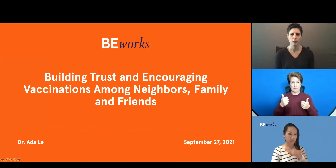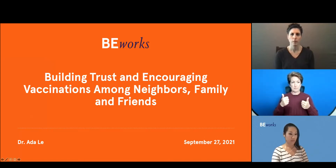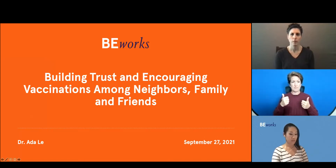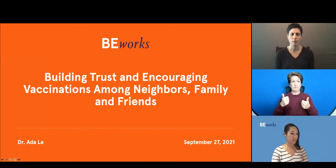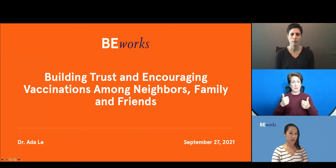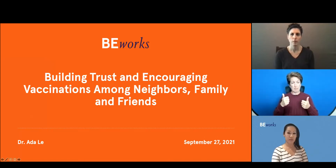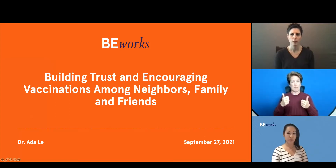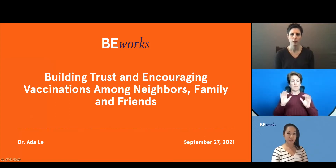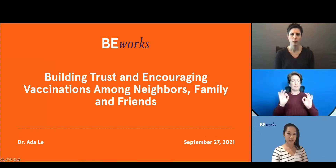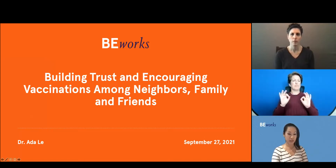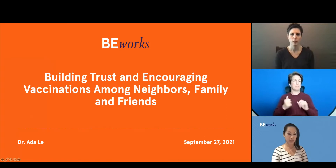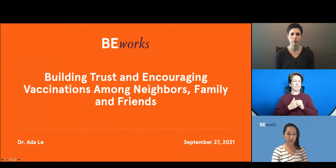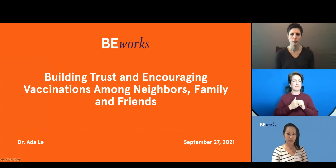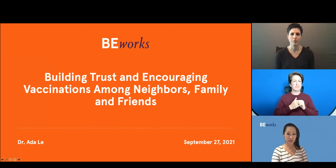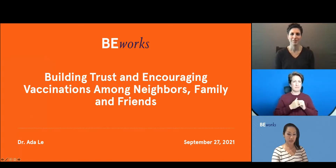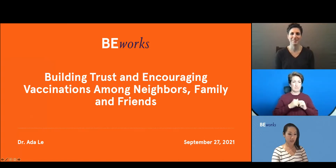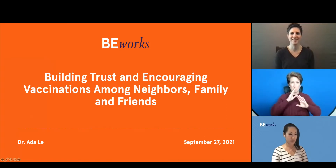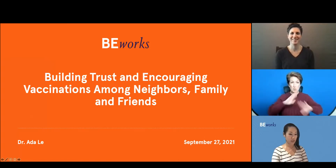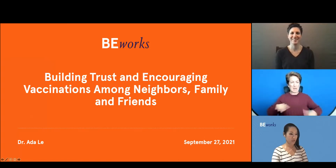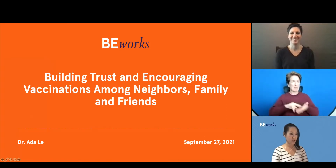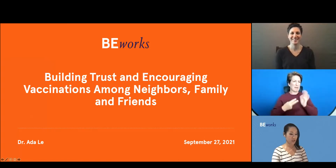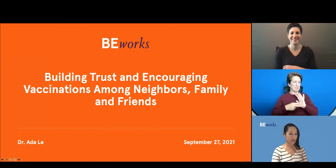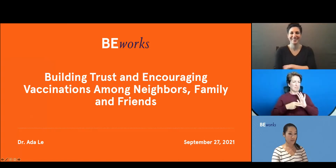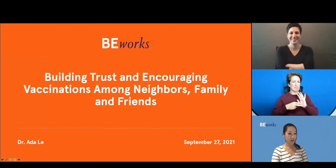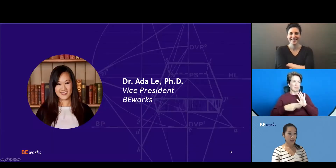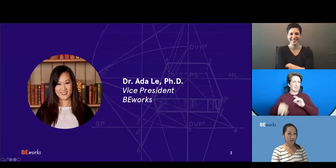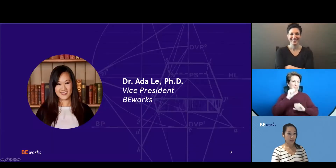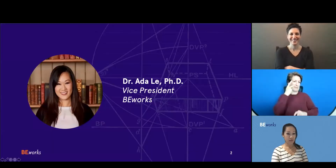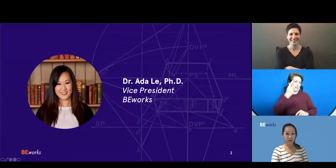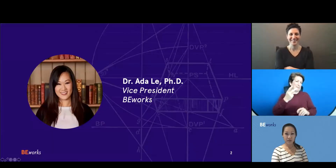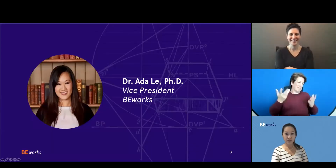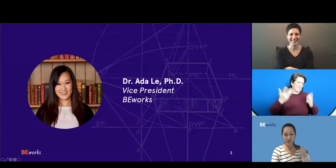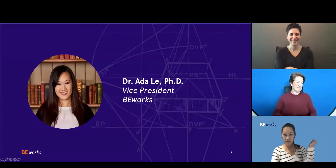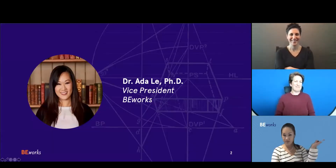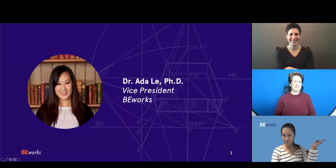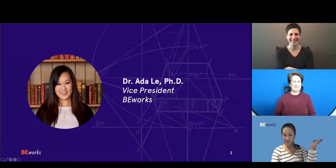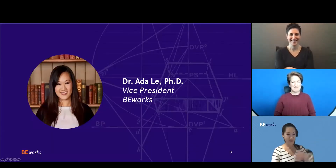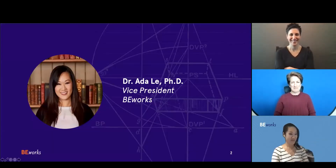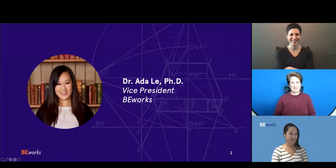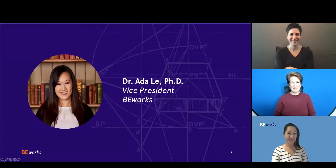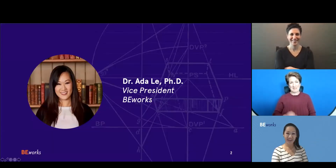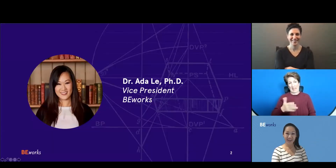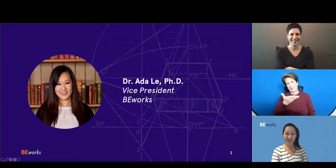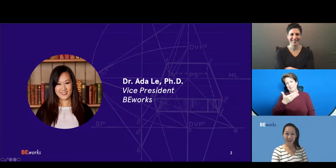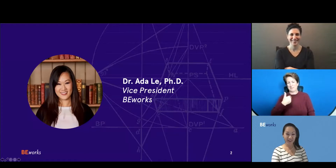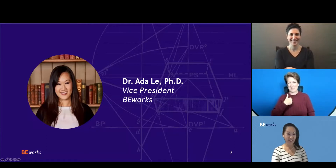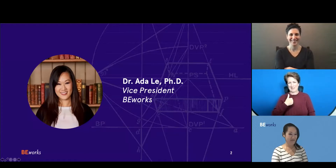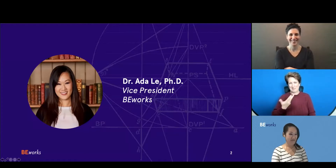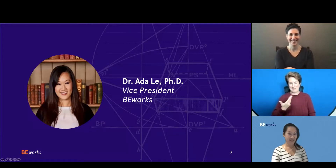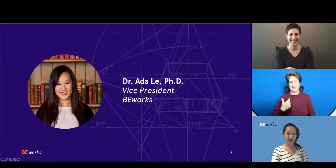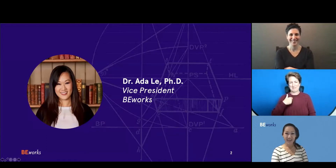Yep, okay, I'll take silence as confirmation. Perfect, so that's me. I'm